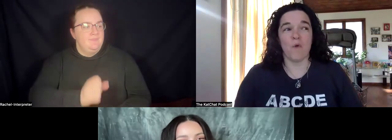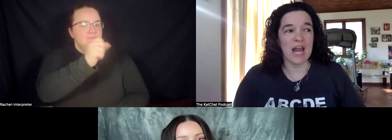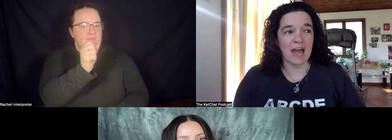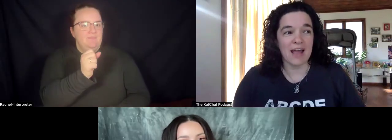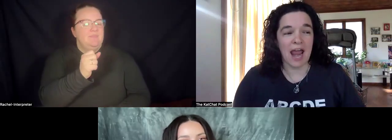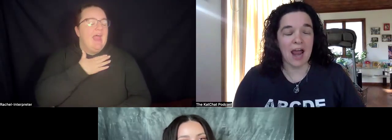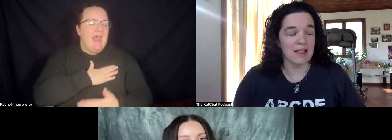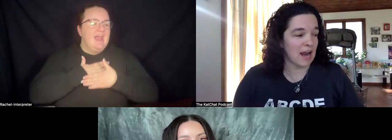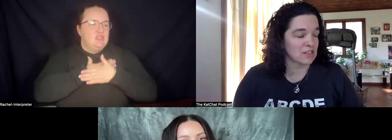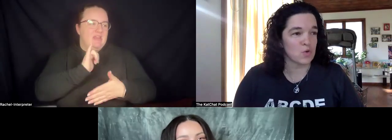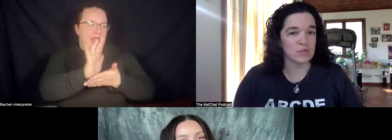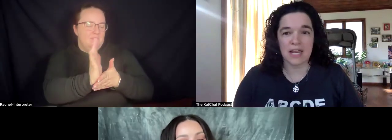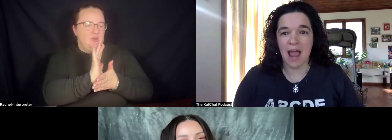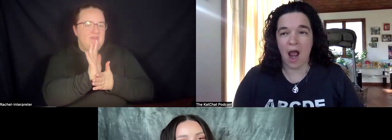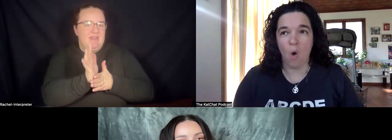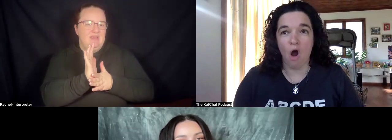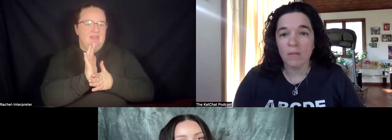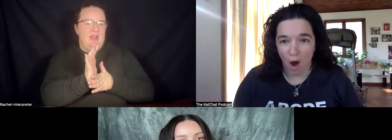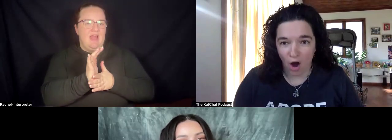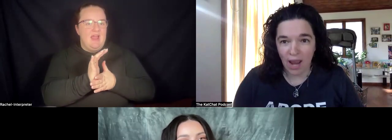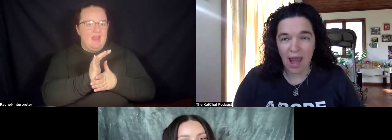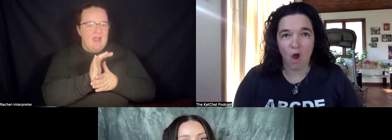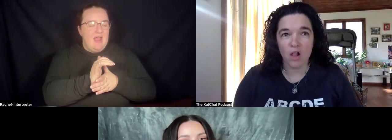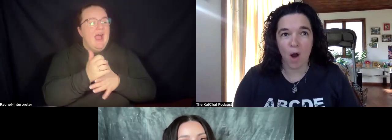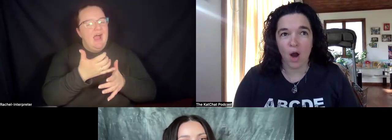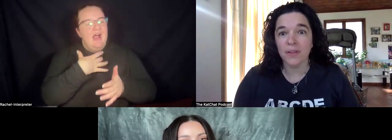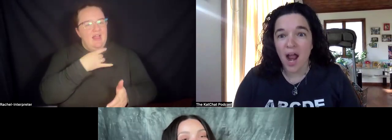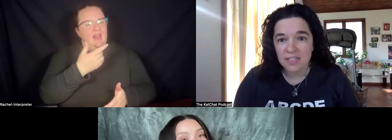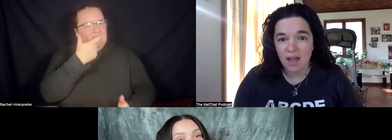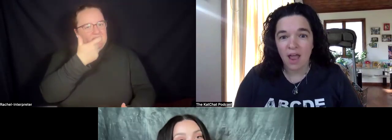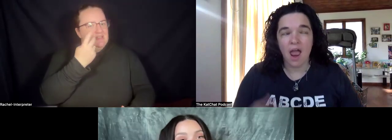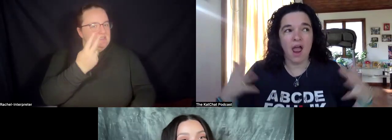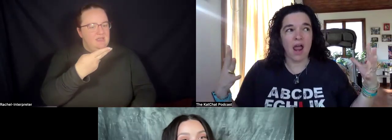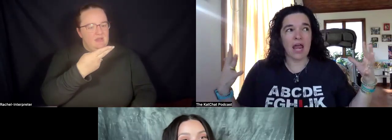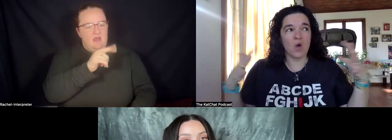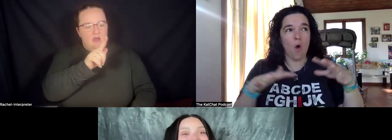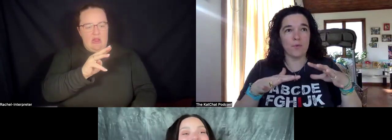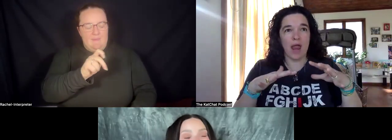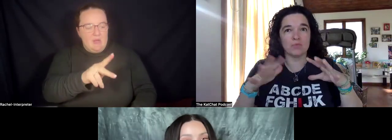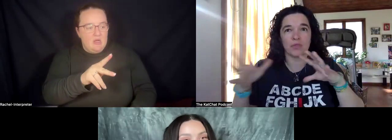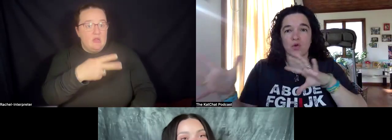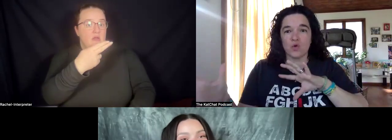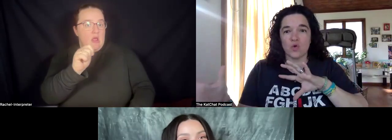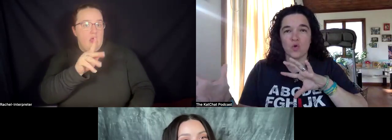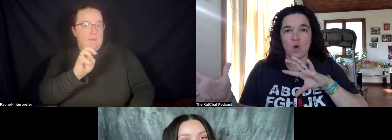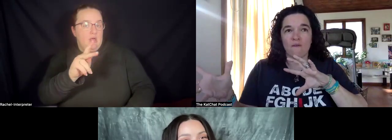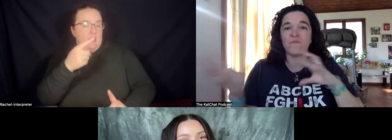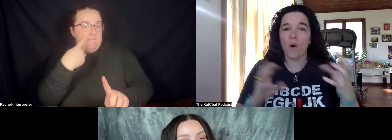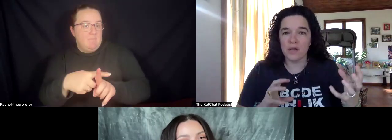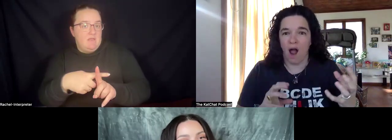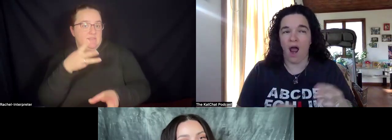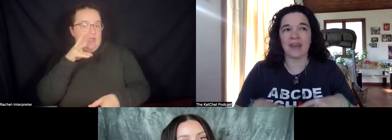enjoyed that movie, and I like to see how Hallmark and Hallmark Plus incorporate with a